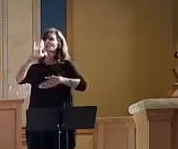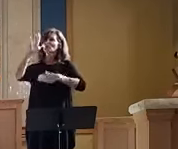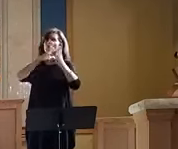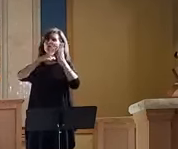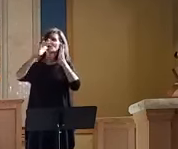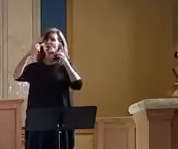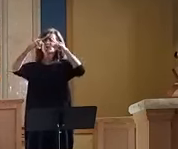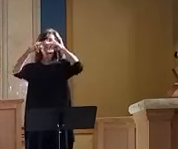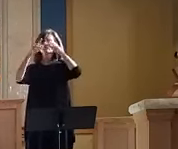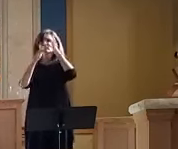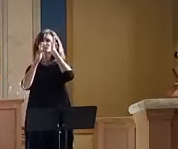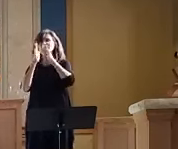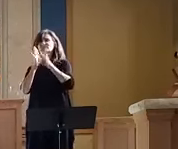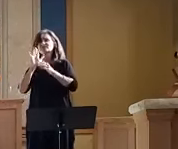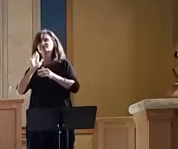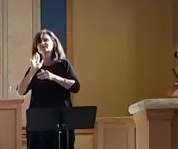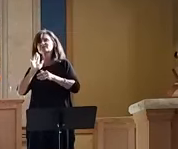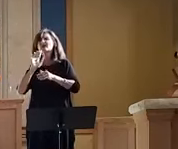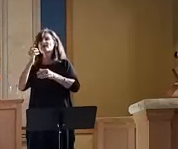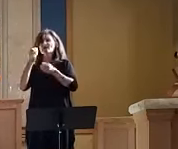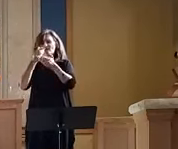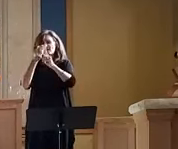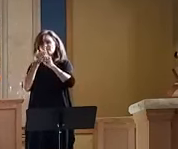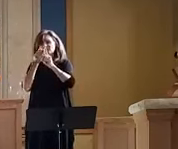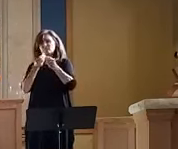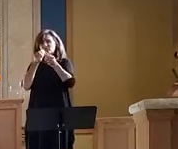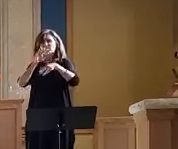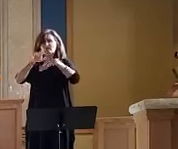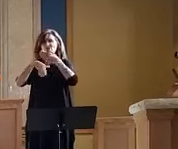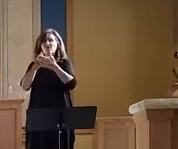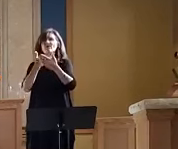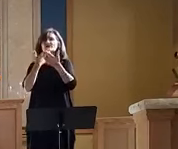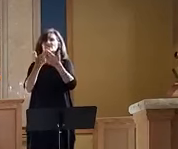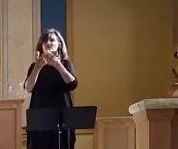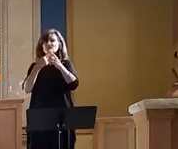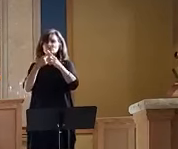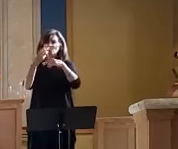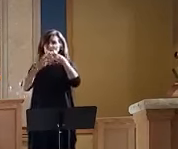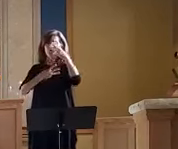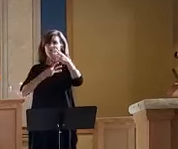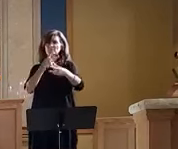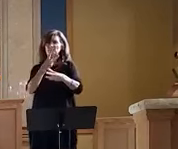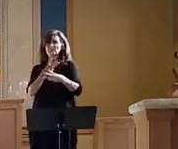through whom you bestow on the world all that is good.